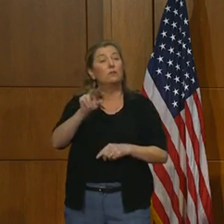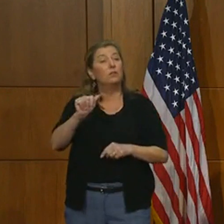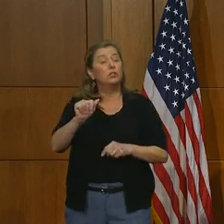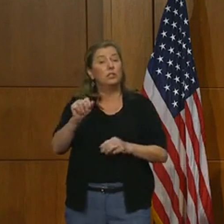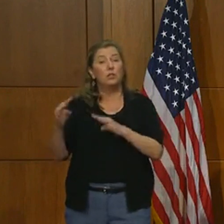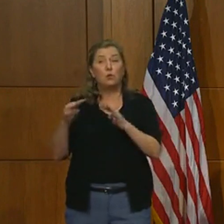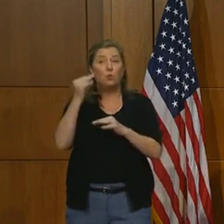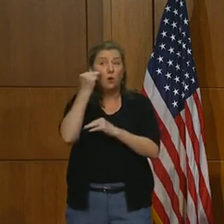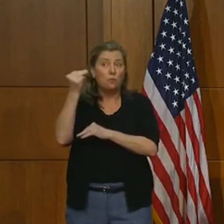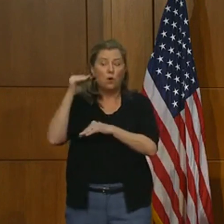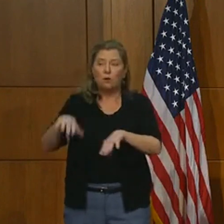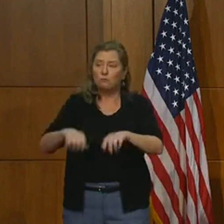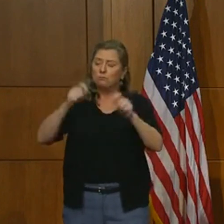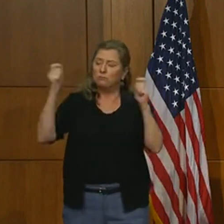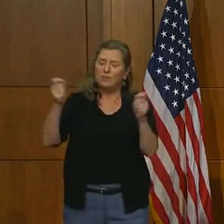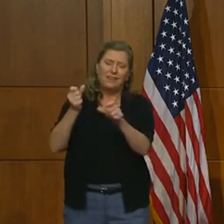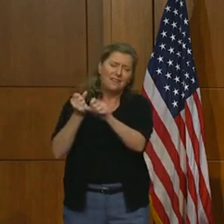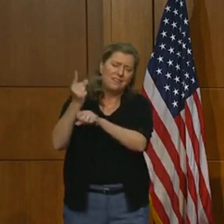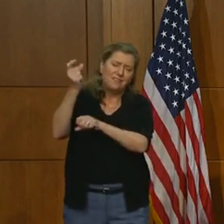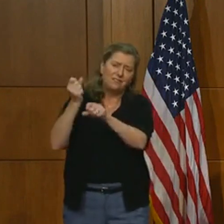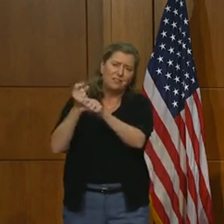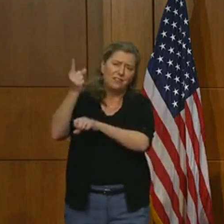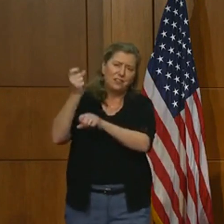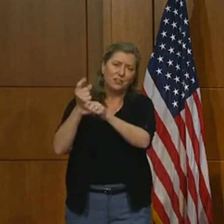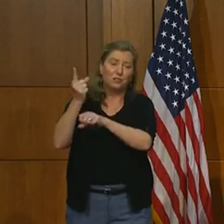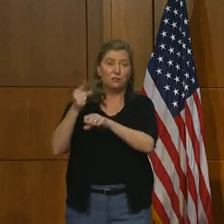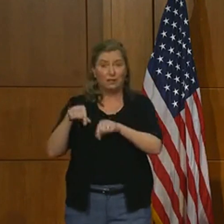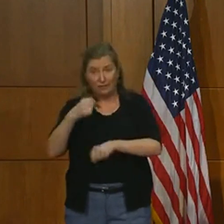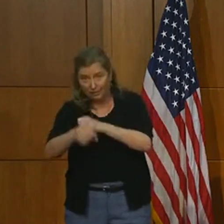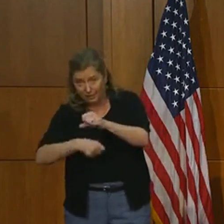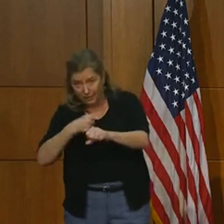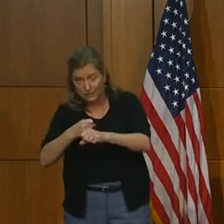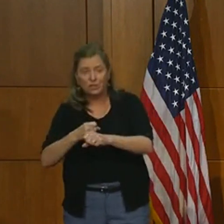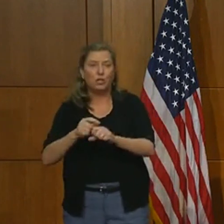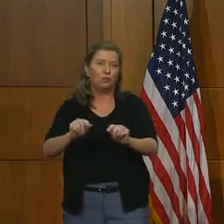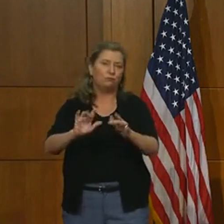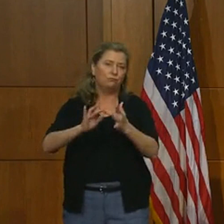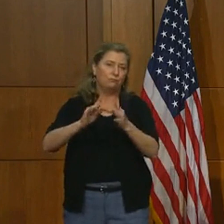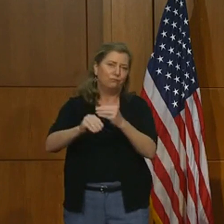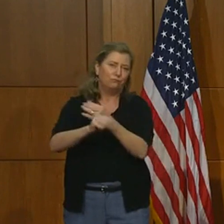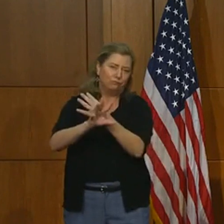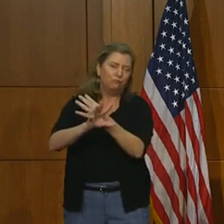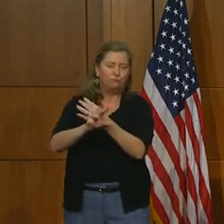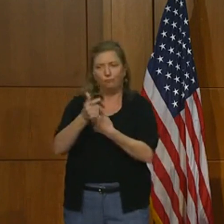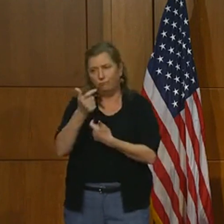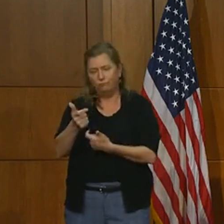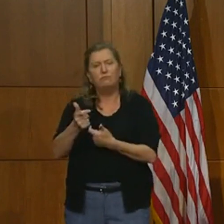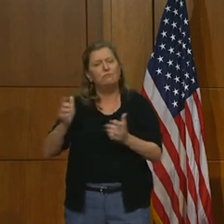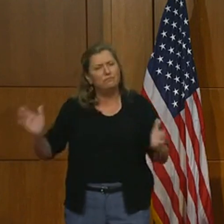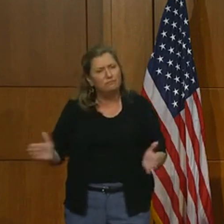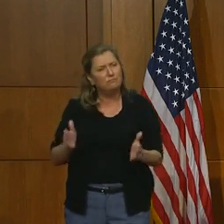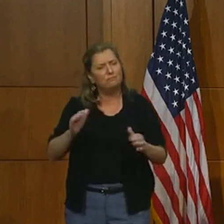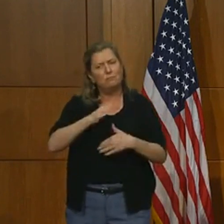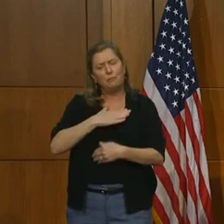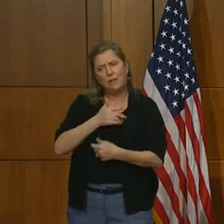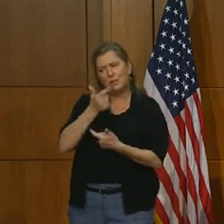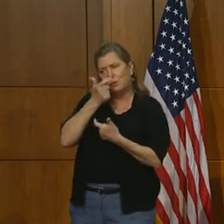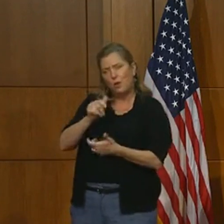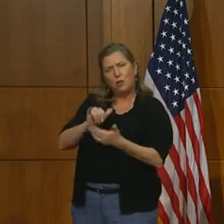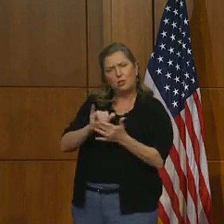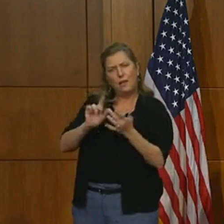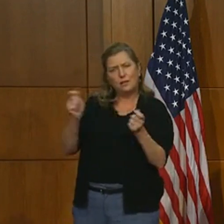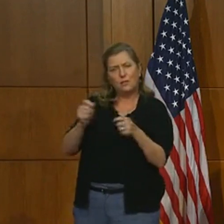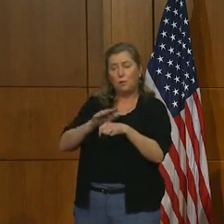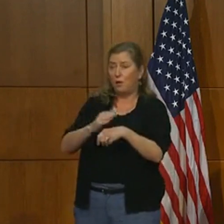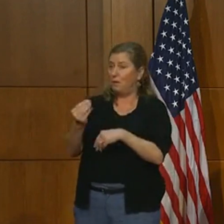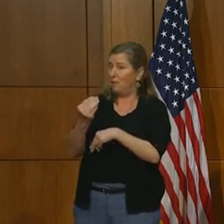Memorial Day ceremony every year. This year, it will be virtual, and I would encourage everyone to tune in to that ceremony on